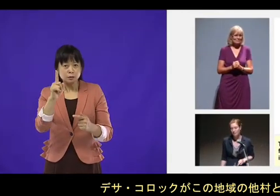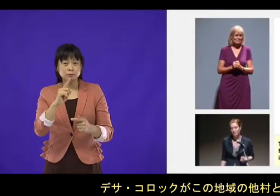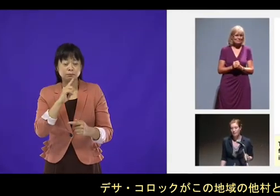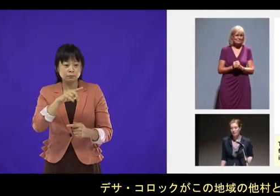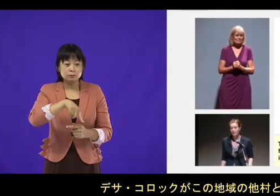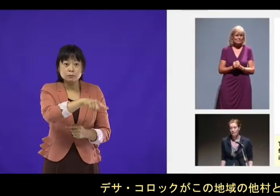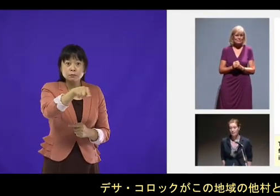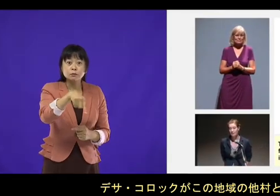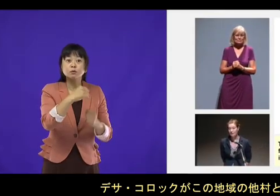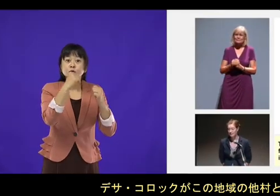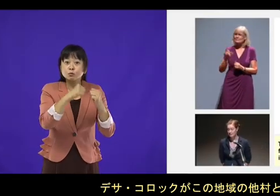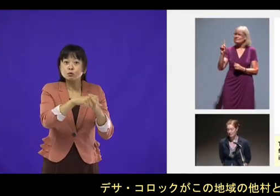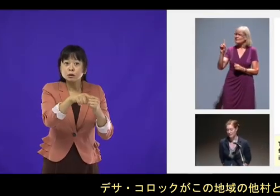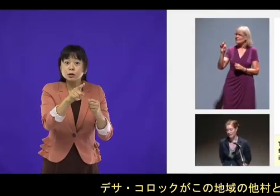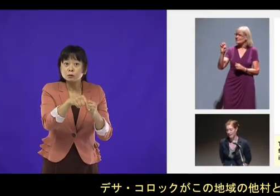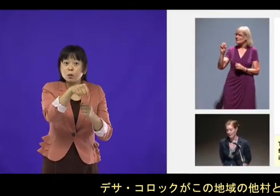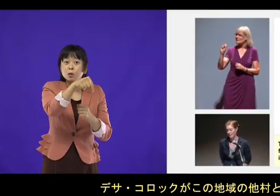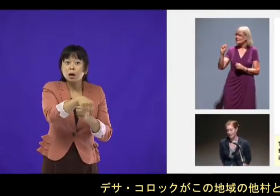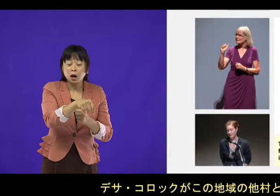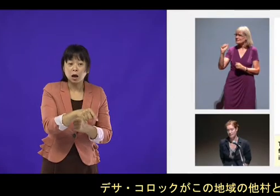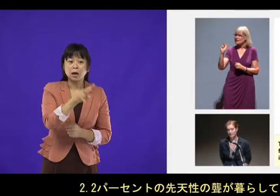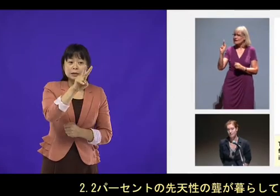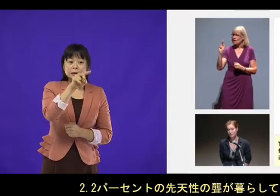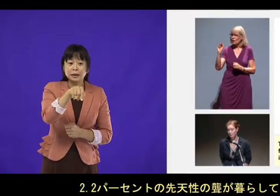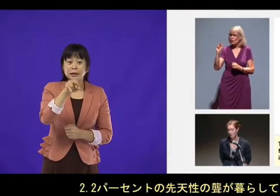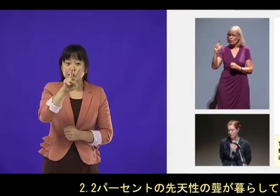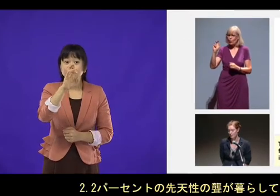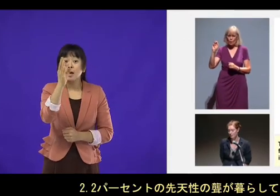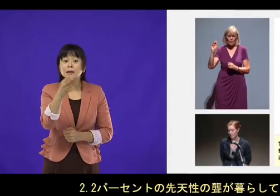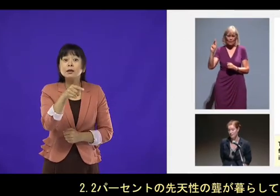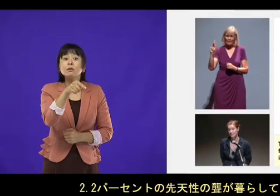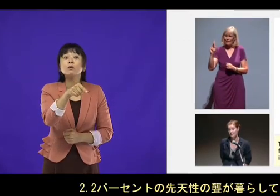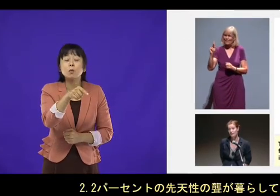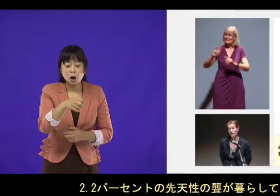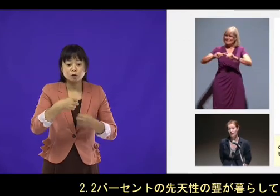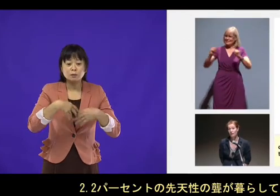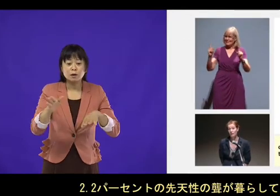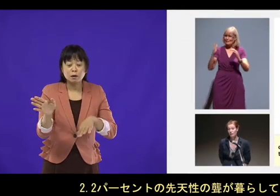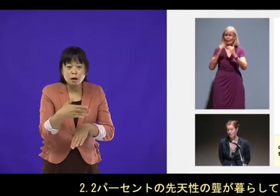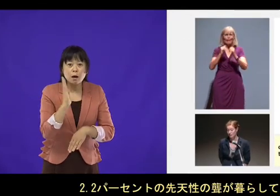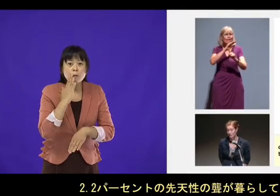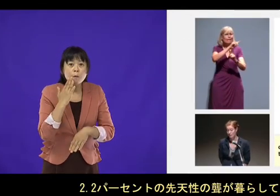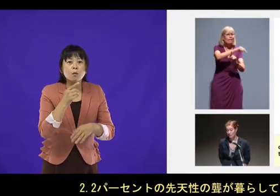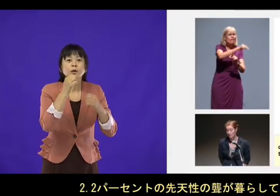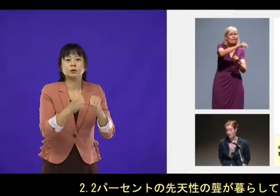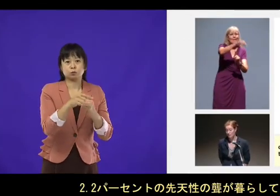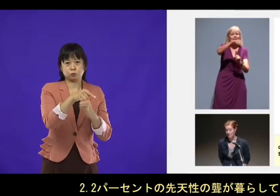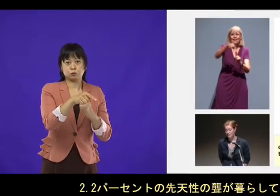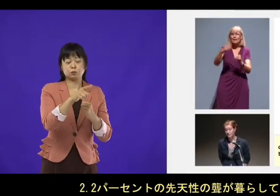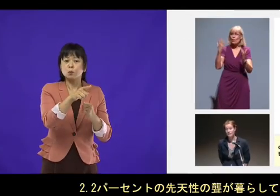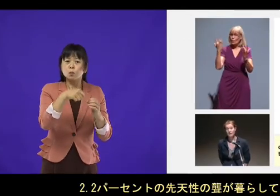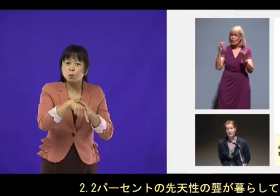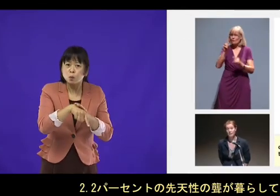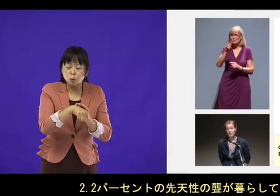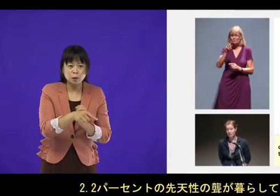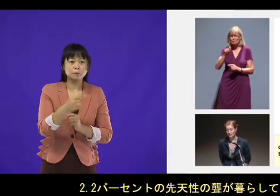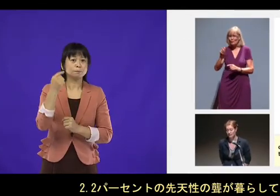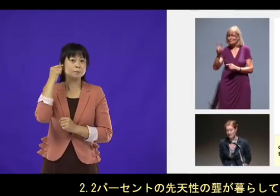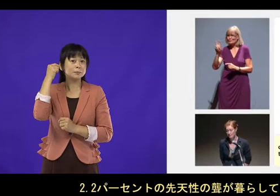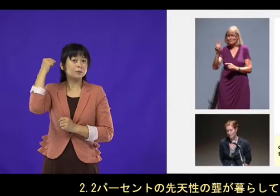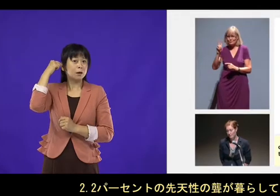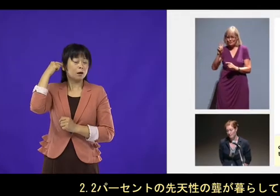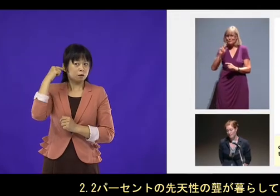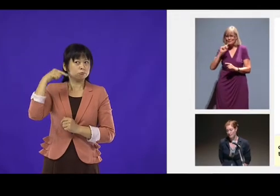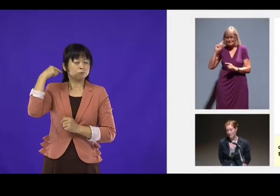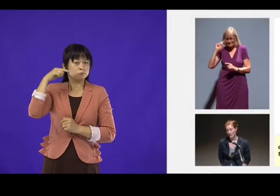Desa-Kolok different from other villages within the area, that there's 2.2% of congenital deafness within the